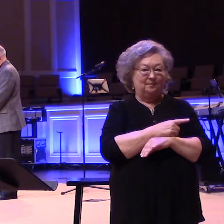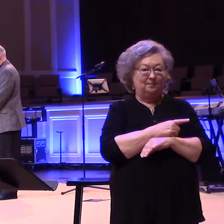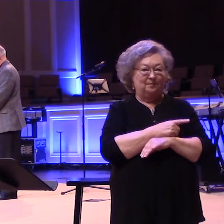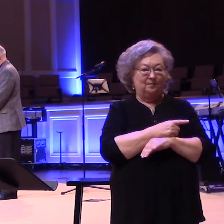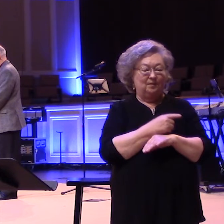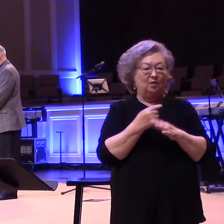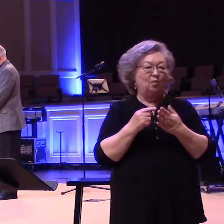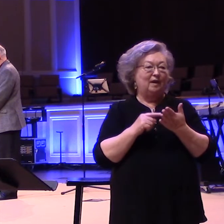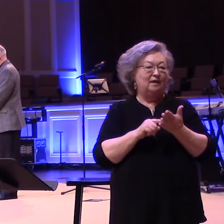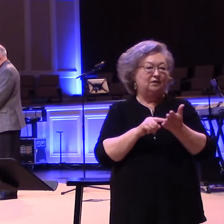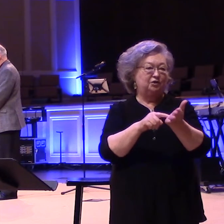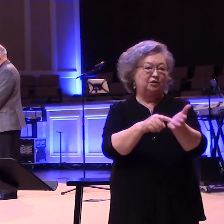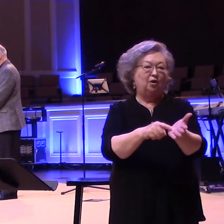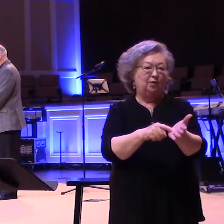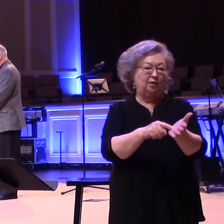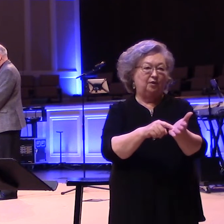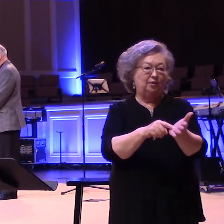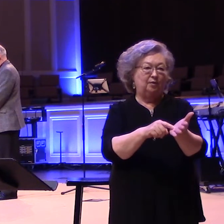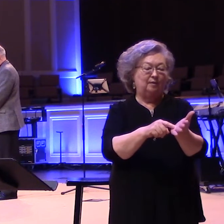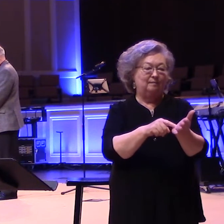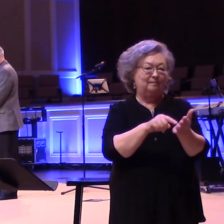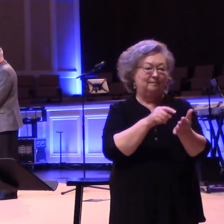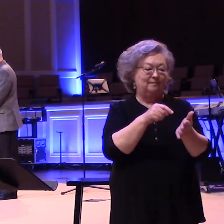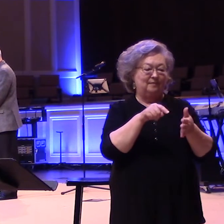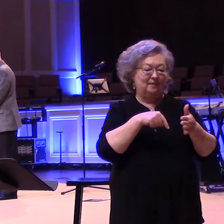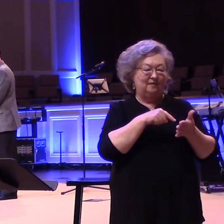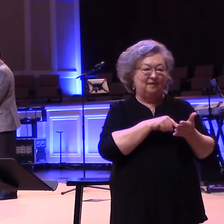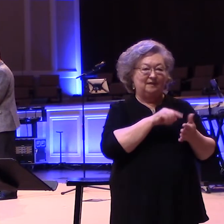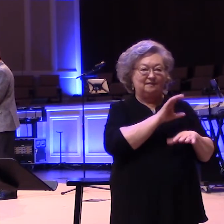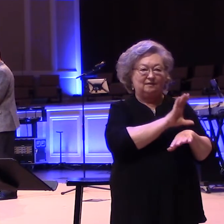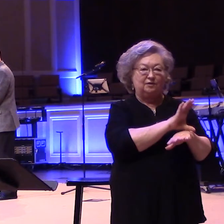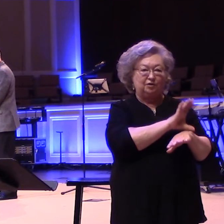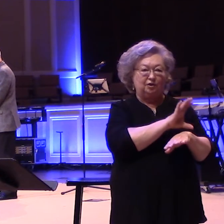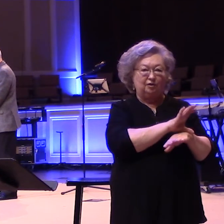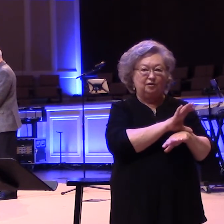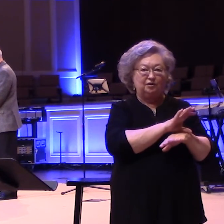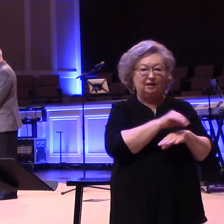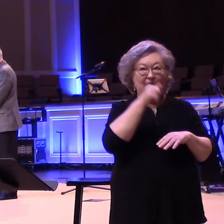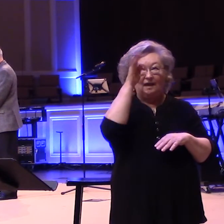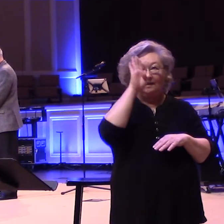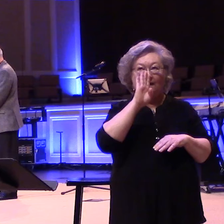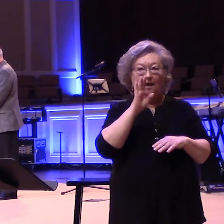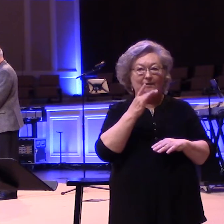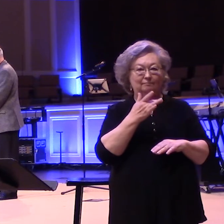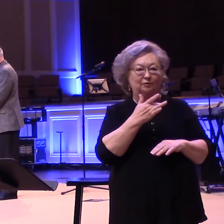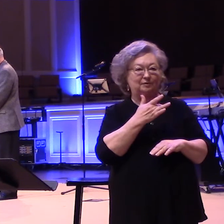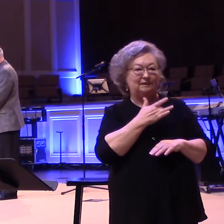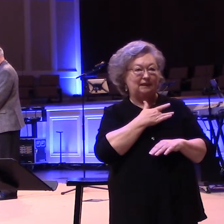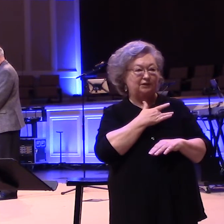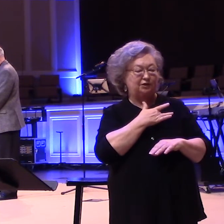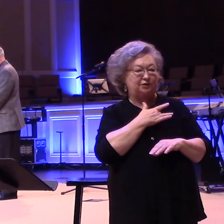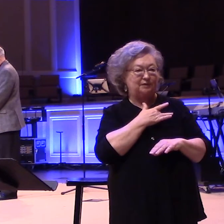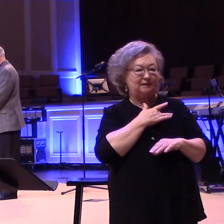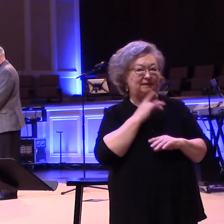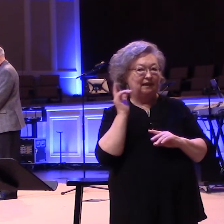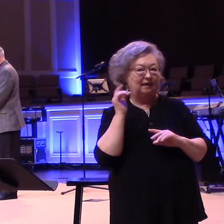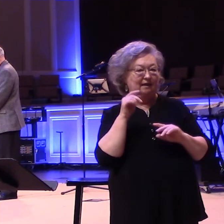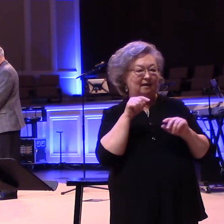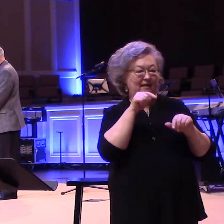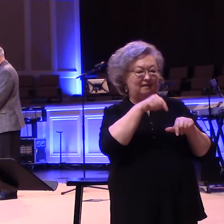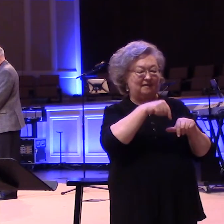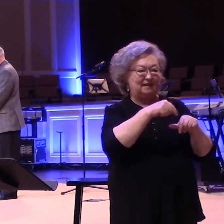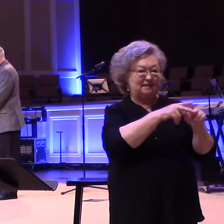every week. Maybe the Lord has prompted your heart. This is a place where I can pour my life. This is a place where I can come home.